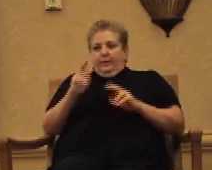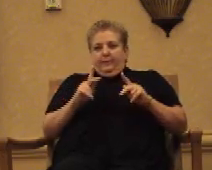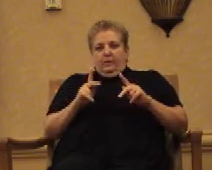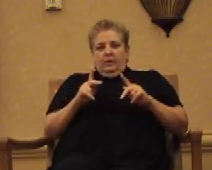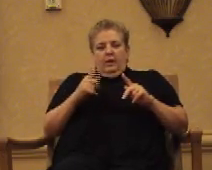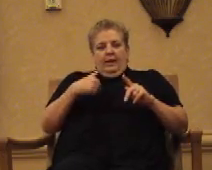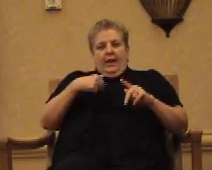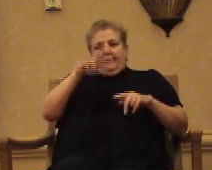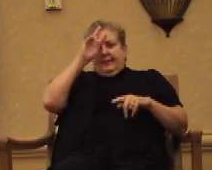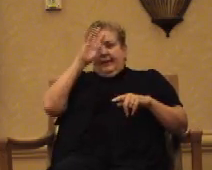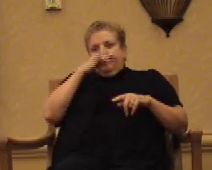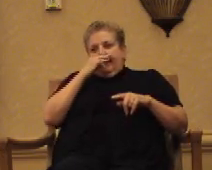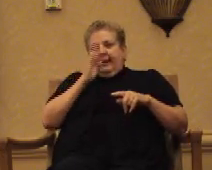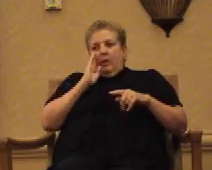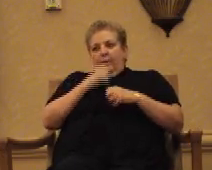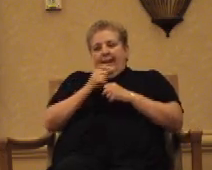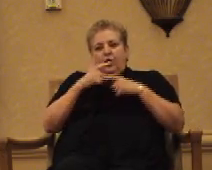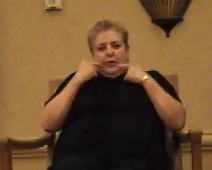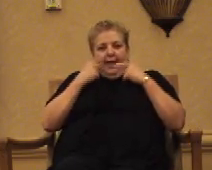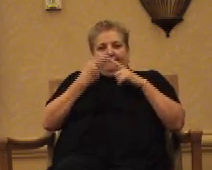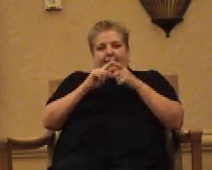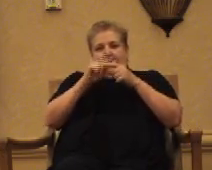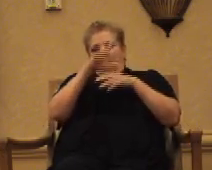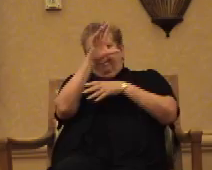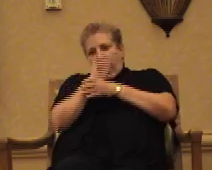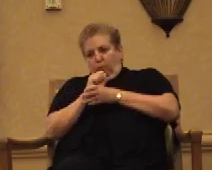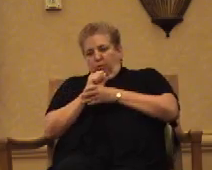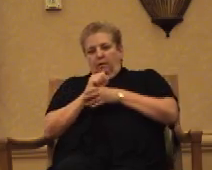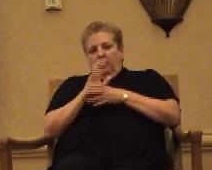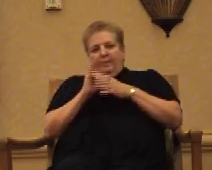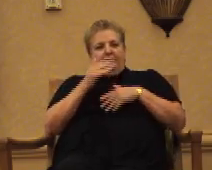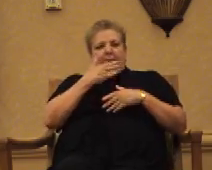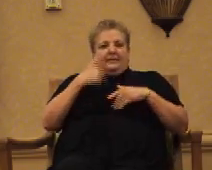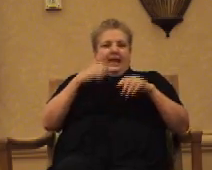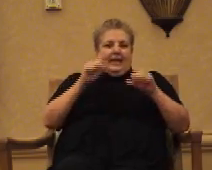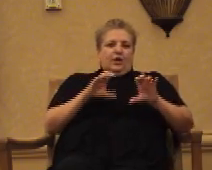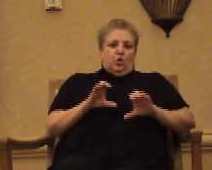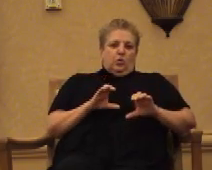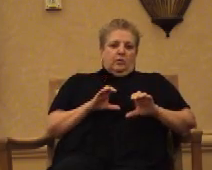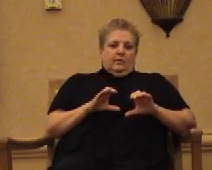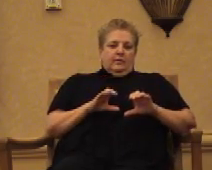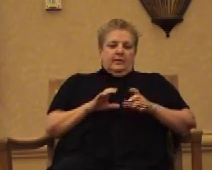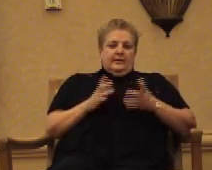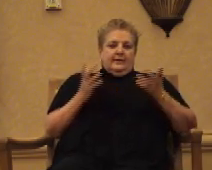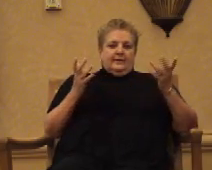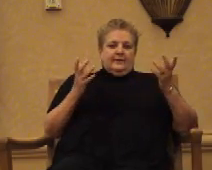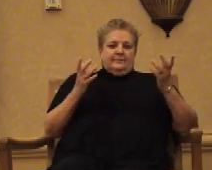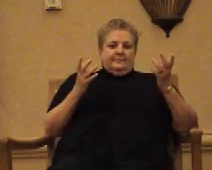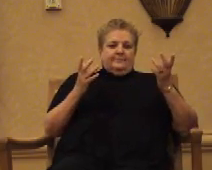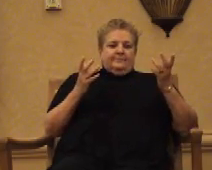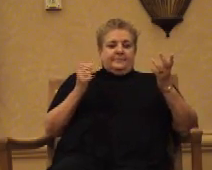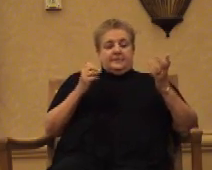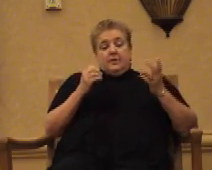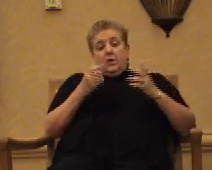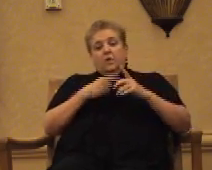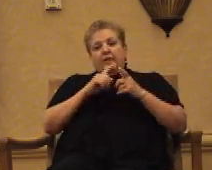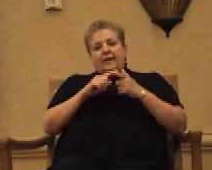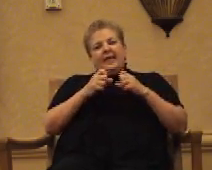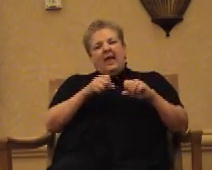you laugh and I'll disappear. That's the best I'll ever do. And he gave up on me and he was kind. He moved on to someone else and probably